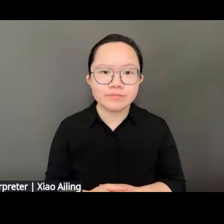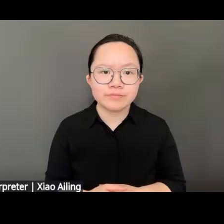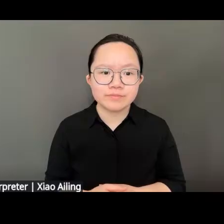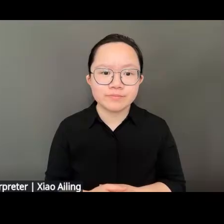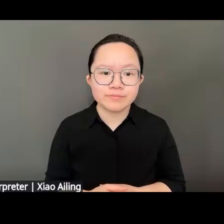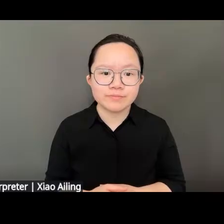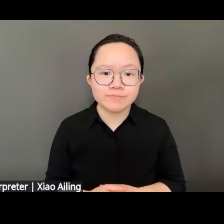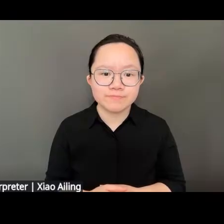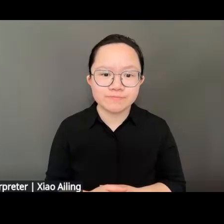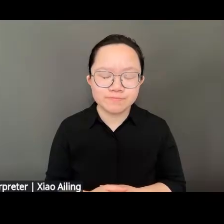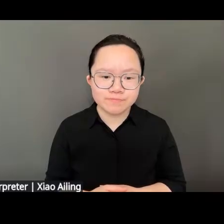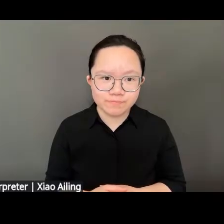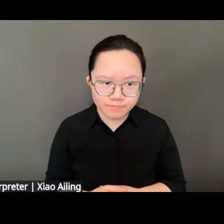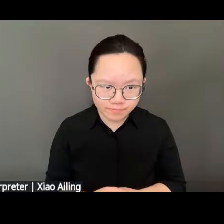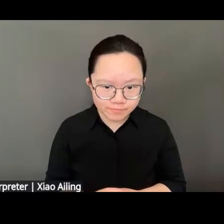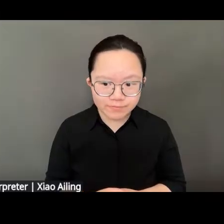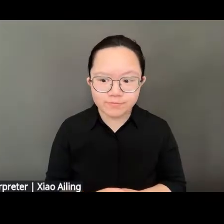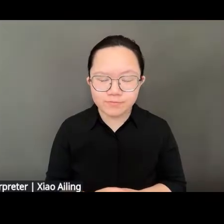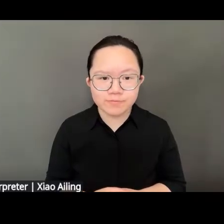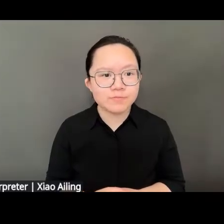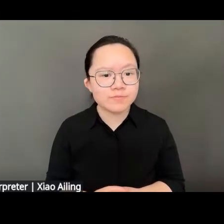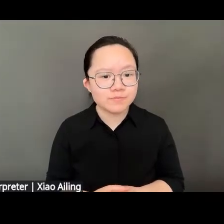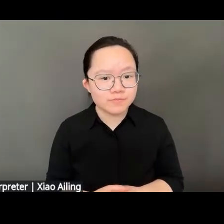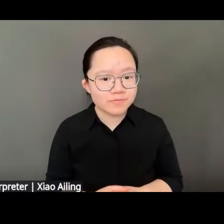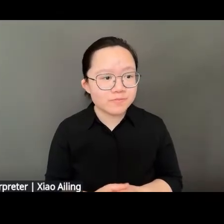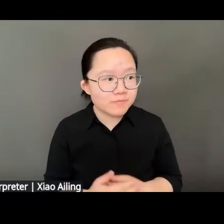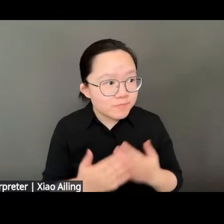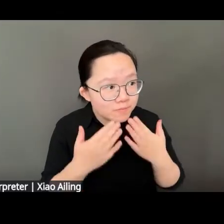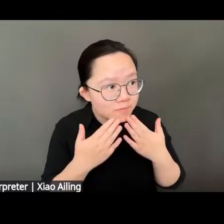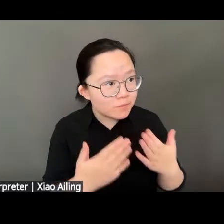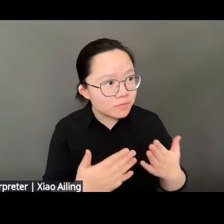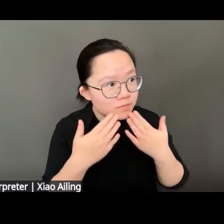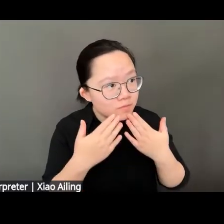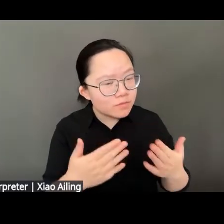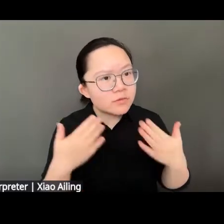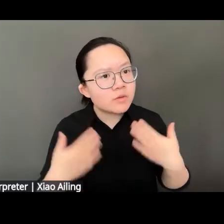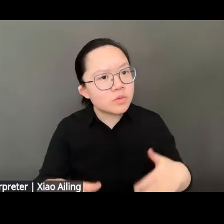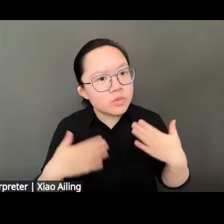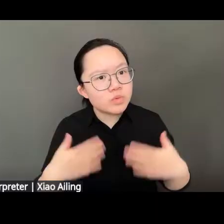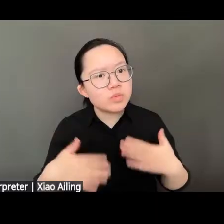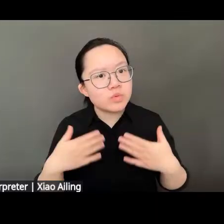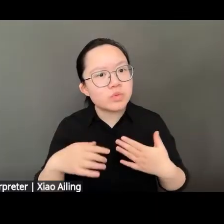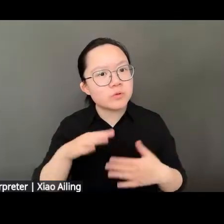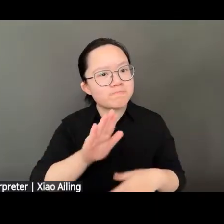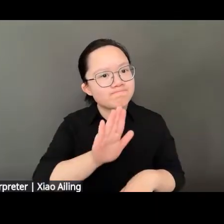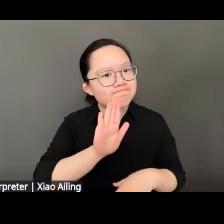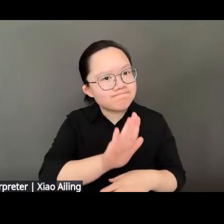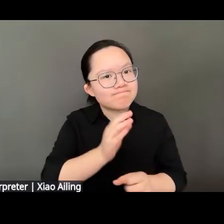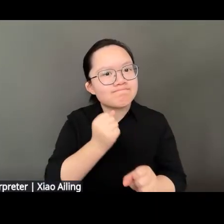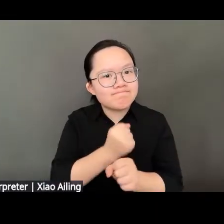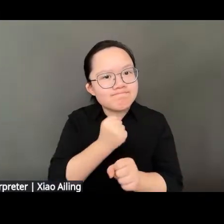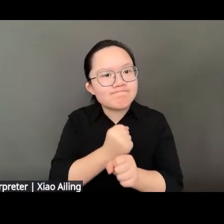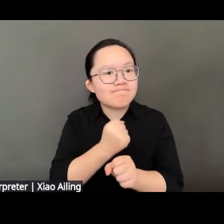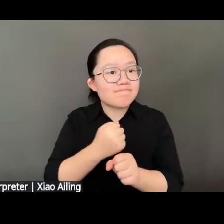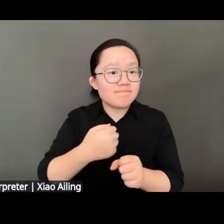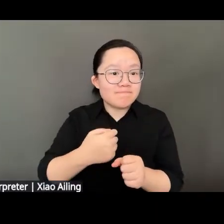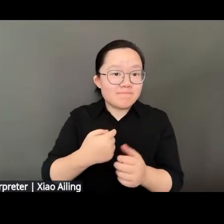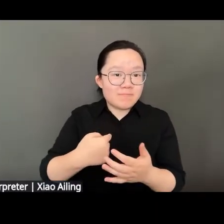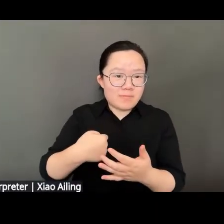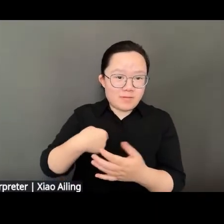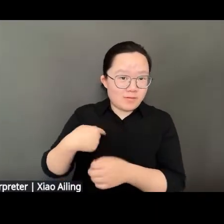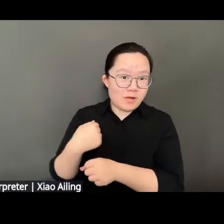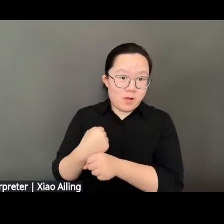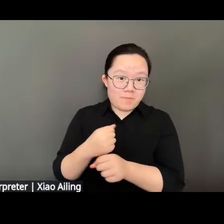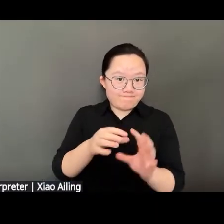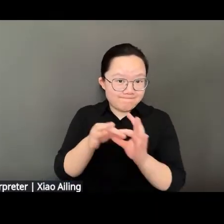Gayatri, thank you very, very much. I've worked a lot on issues of participation over the years, and your lessons here about